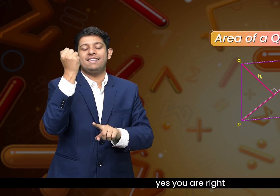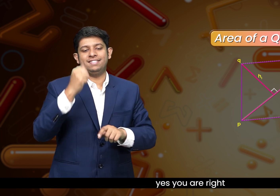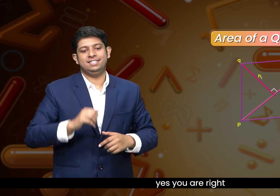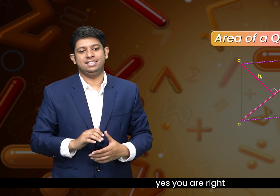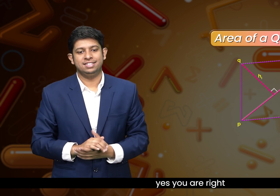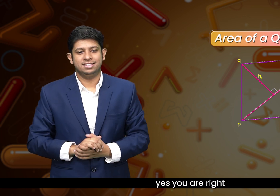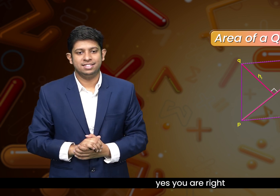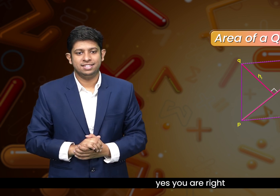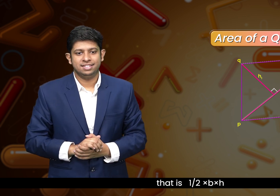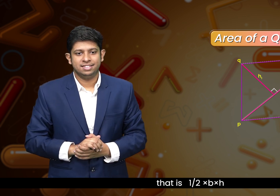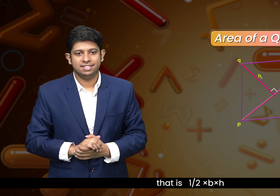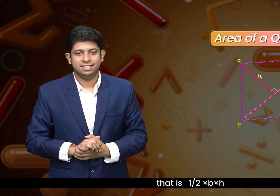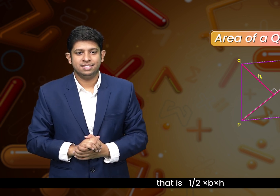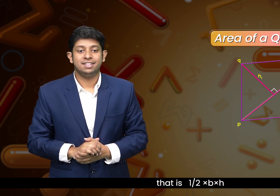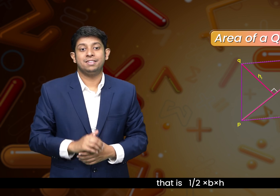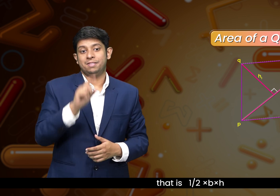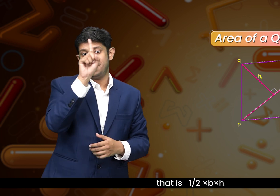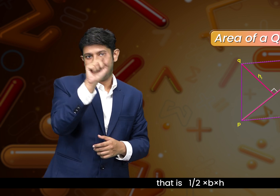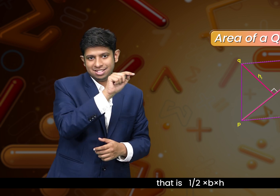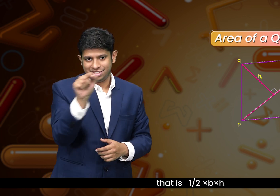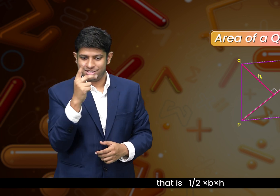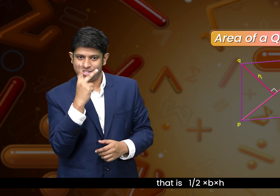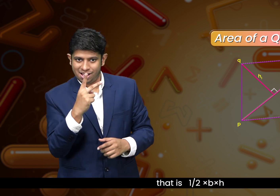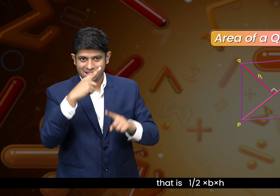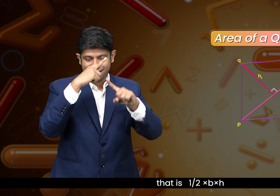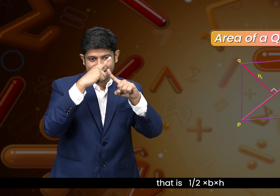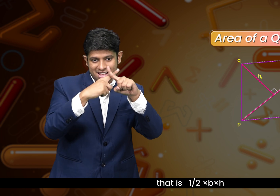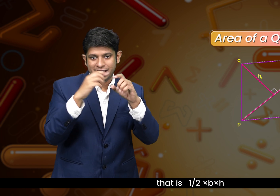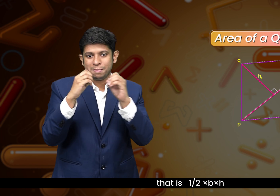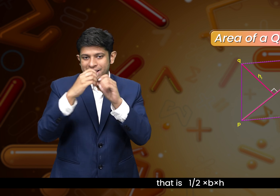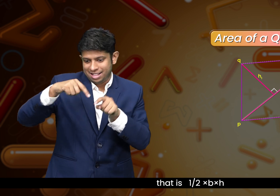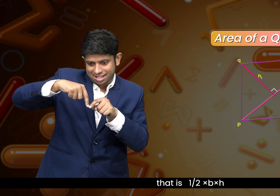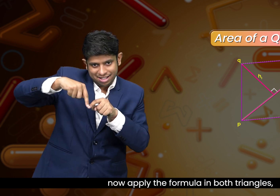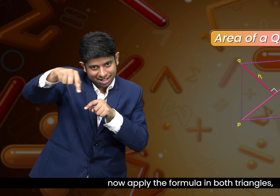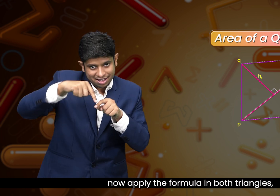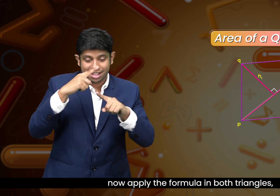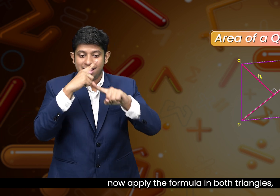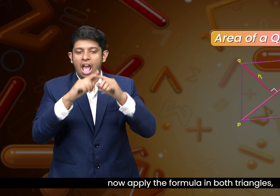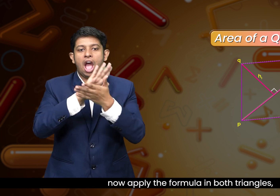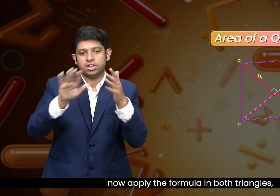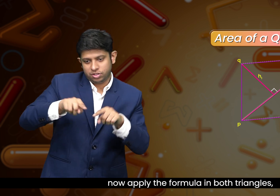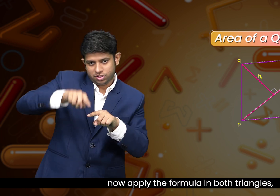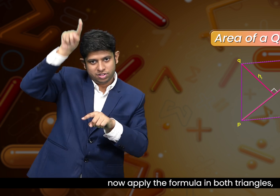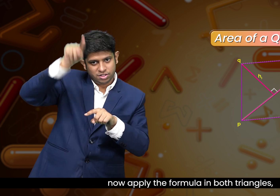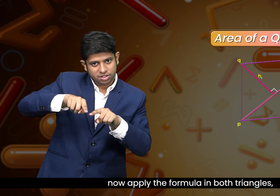right. That is half into base into height. Now apply the formula in both the